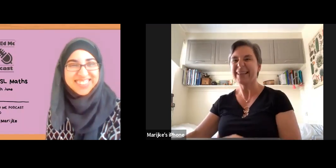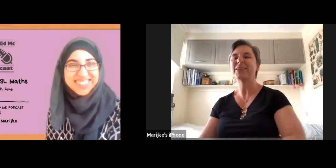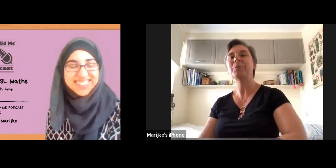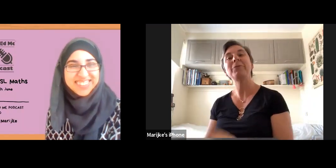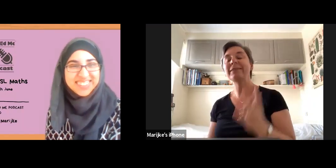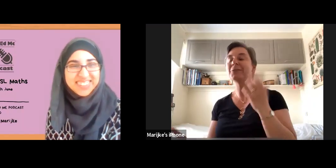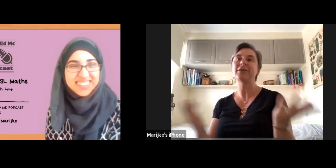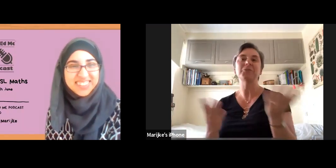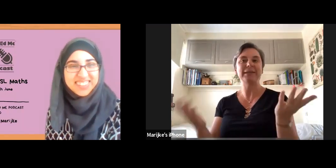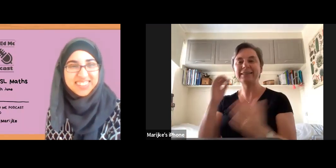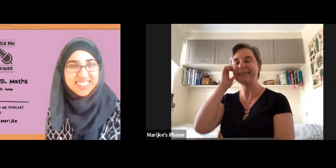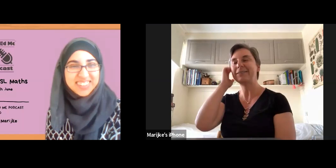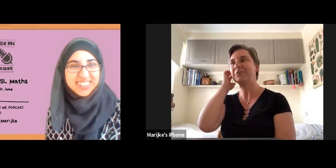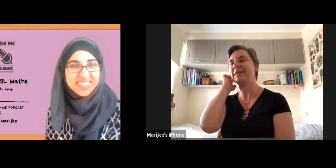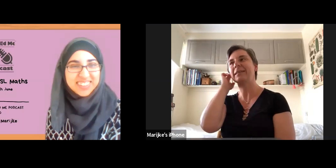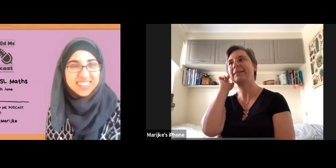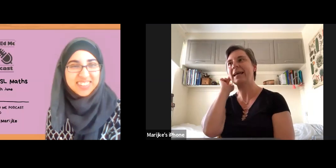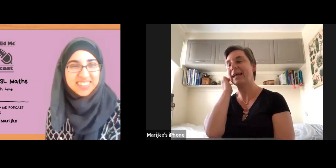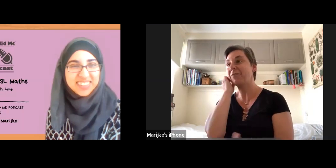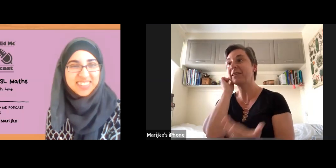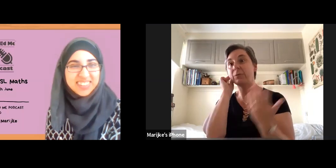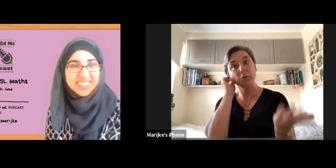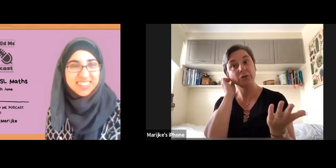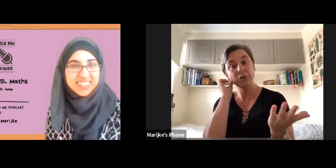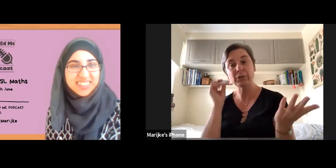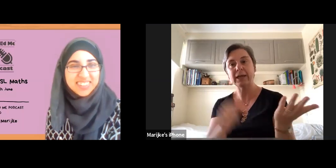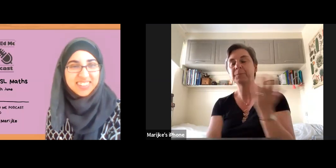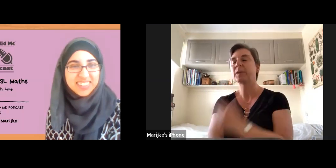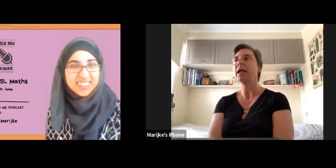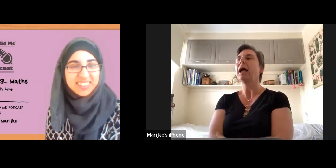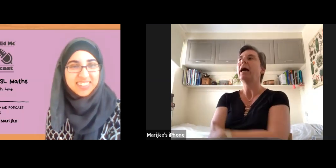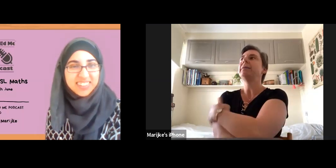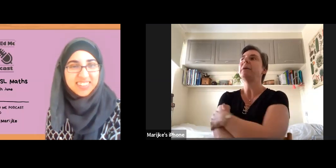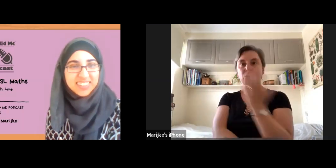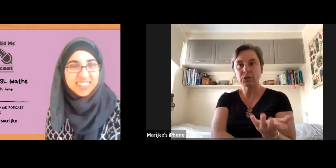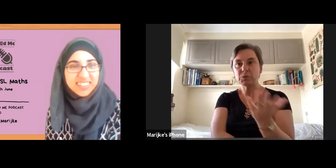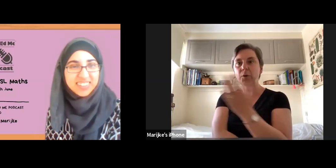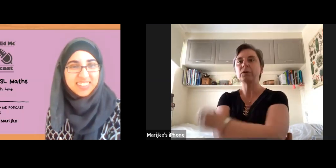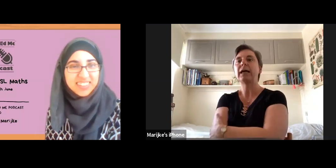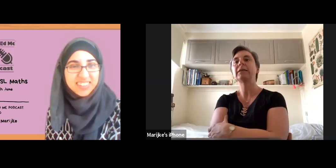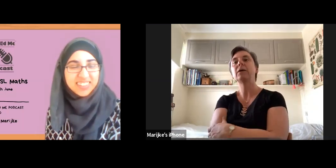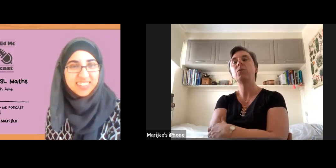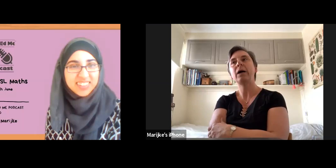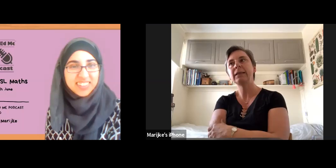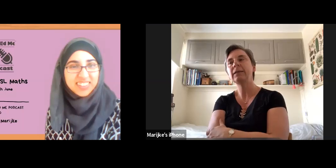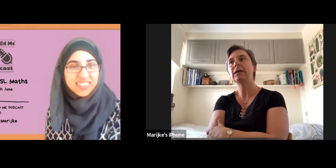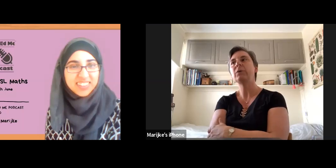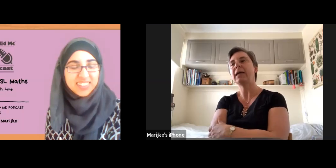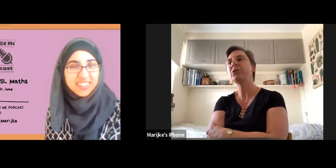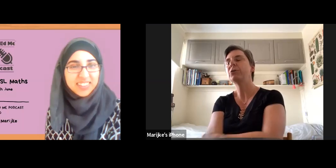So, but I was still doing a lot of reading and stuff. And then after that, we moved to the UK, and my daughter was born. And when we came to the UK, I